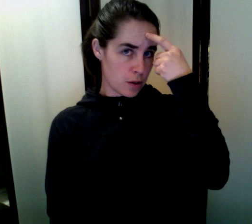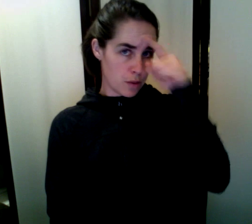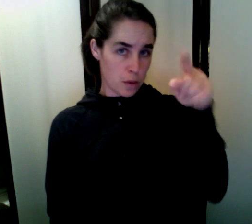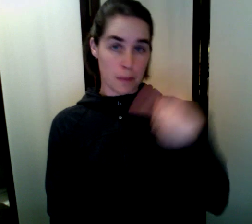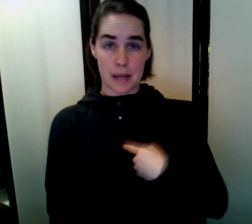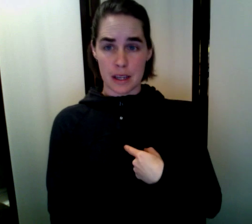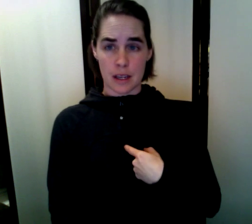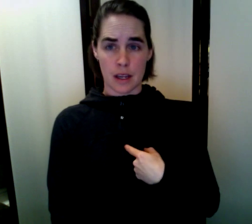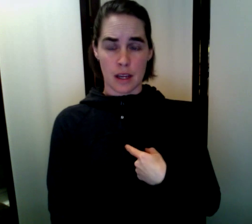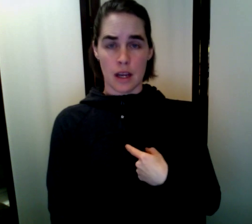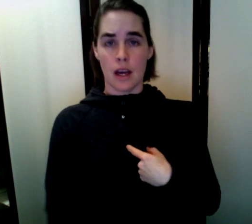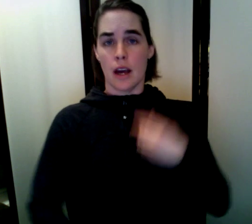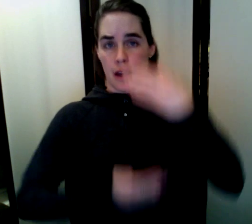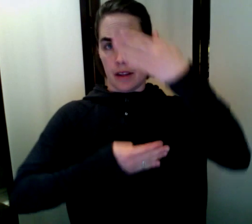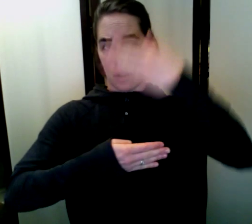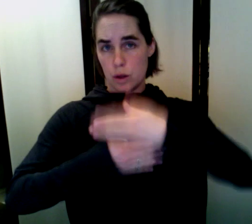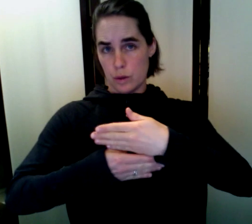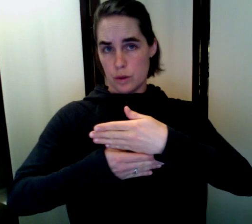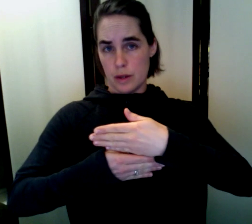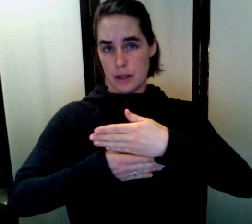so for me, and then close the window.